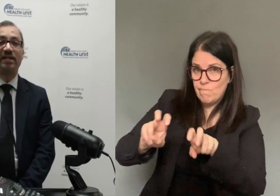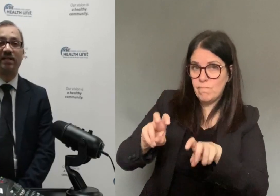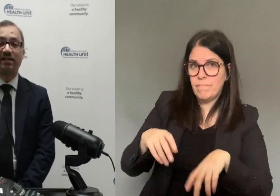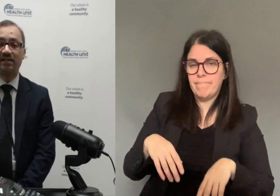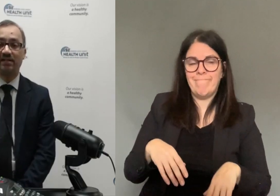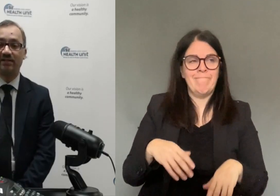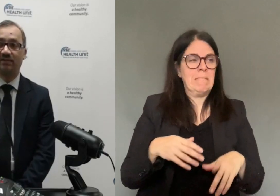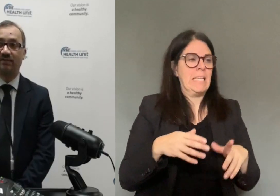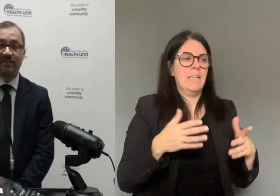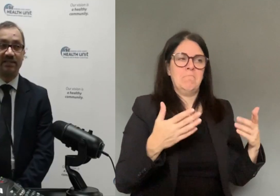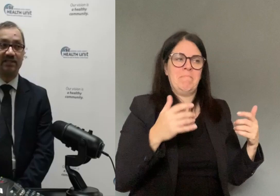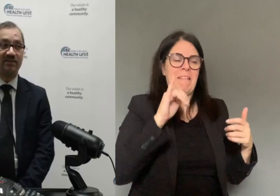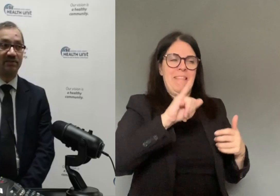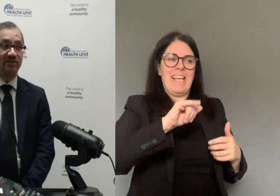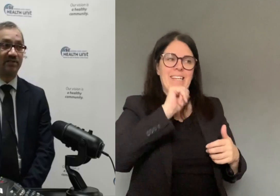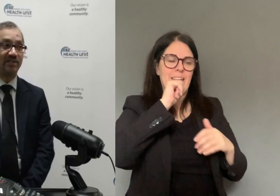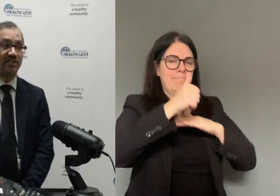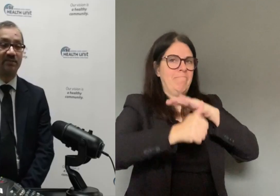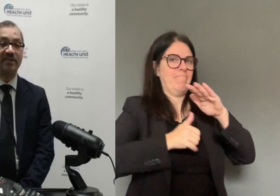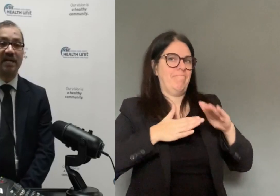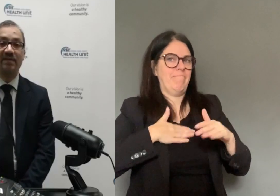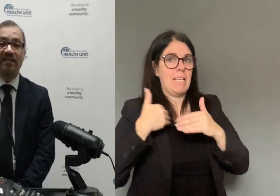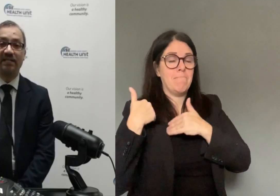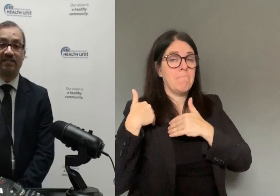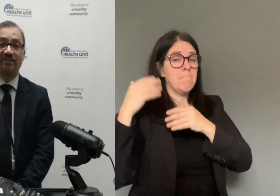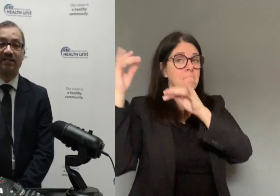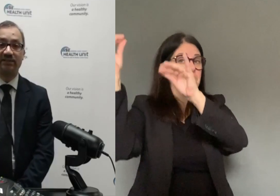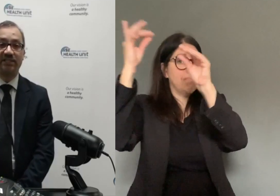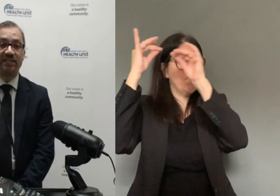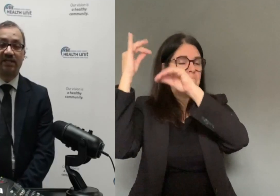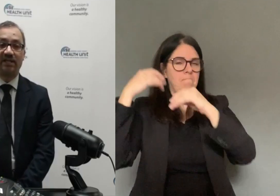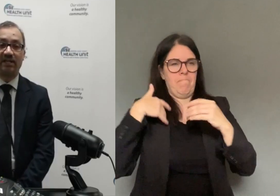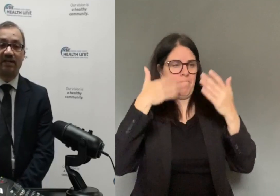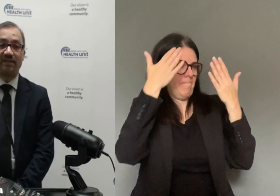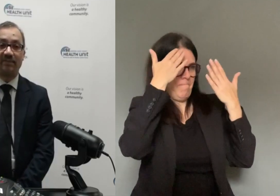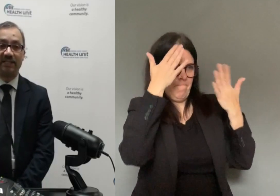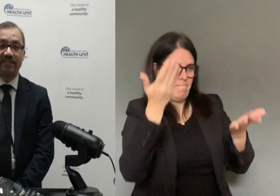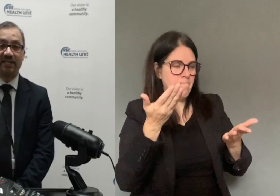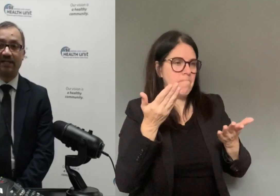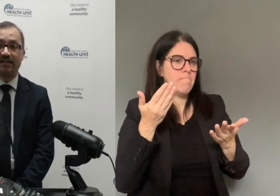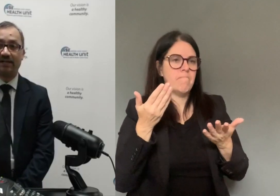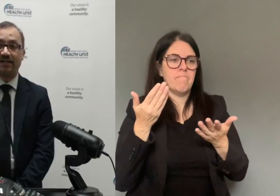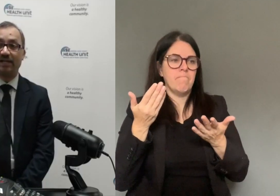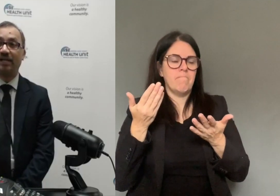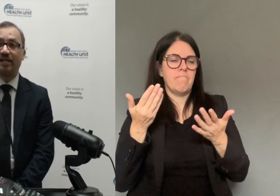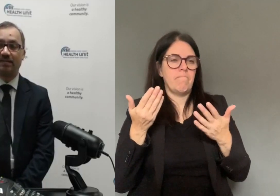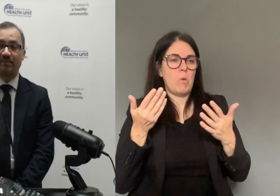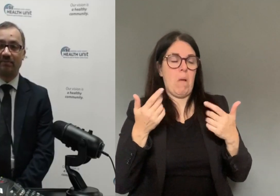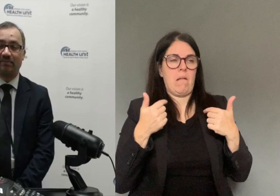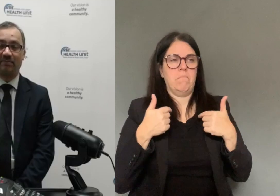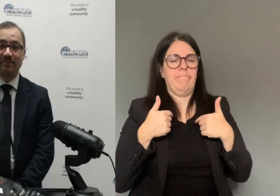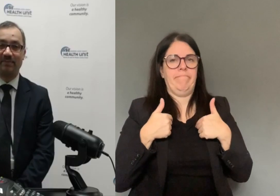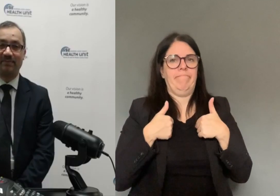my area, so maybe some of these conversation will be happening at some level, but I think not